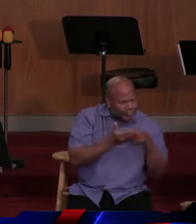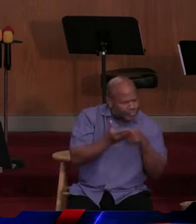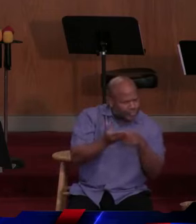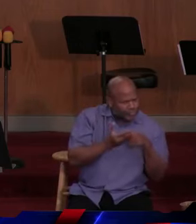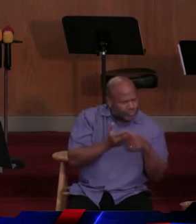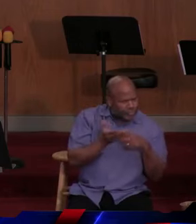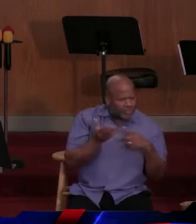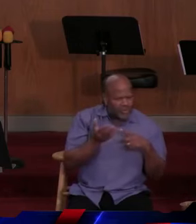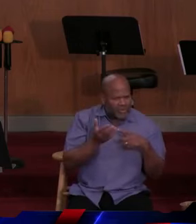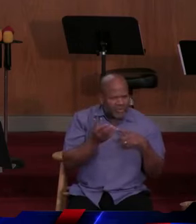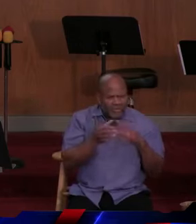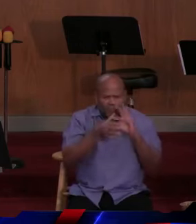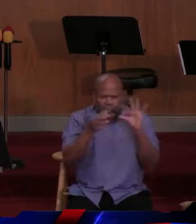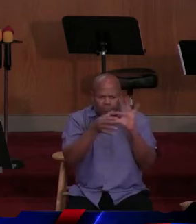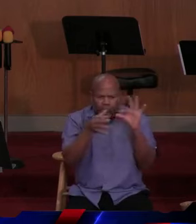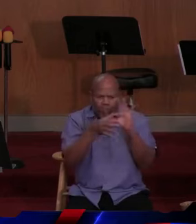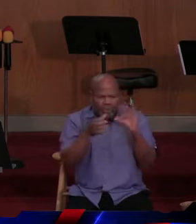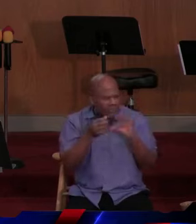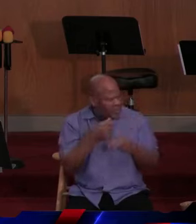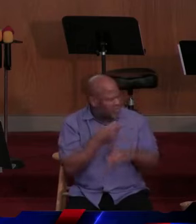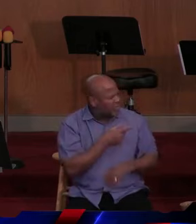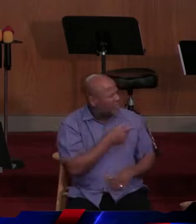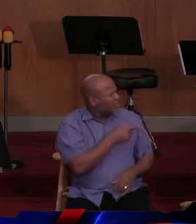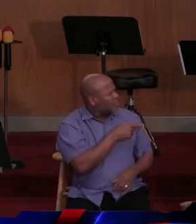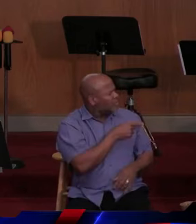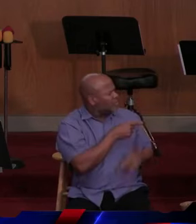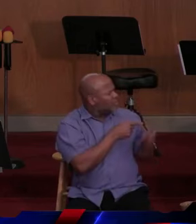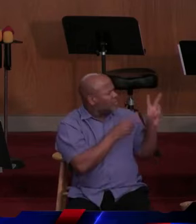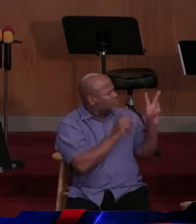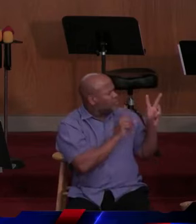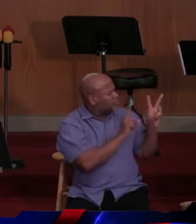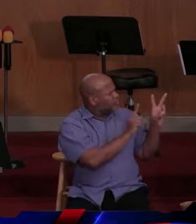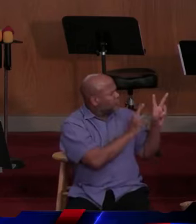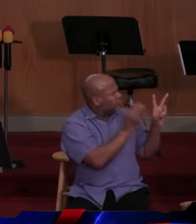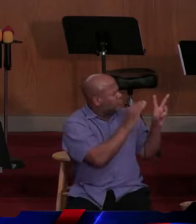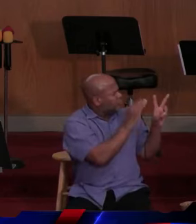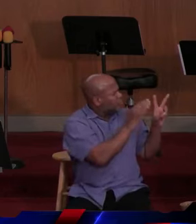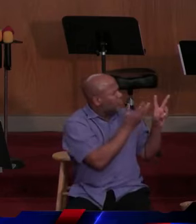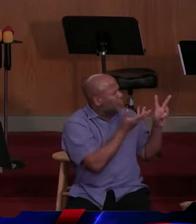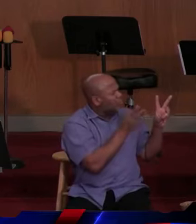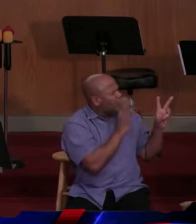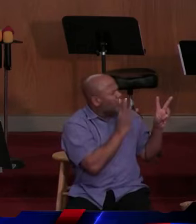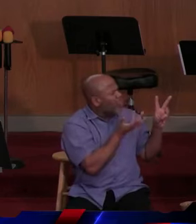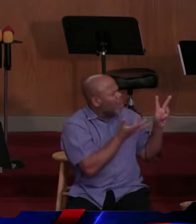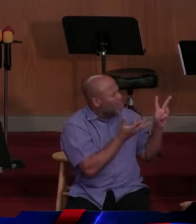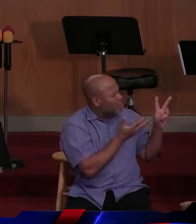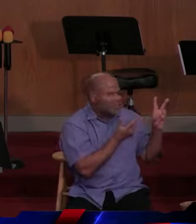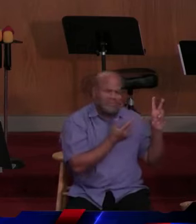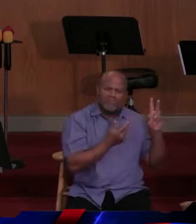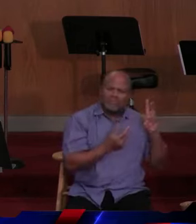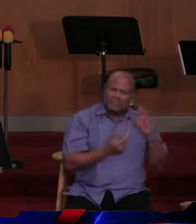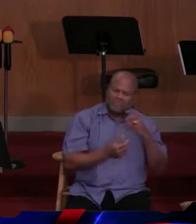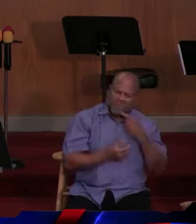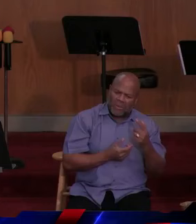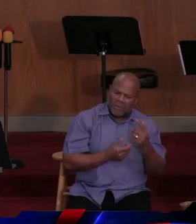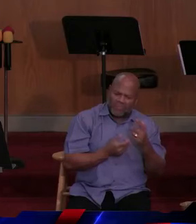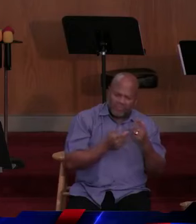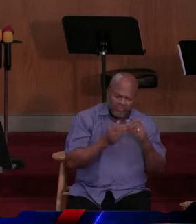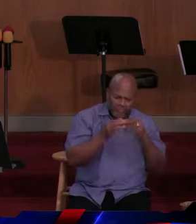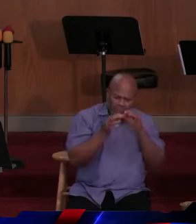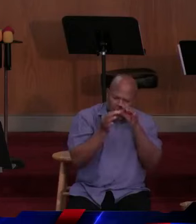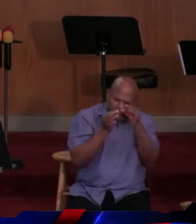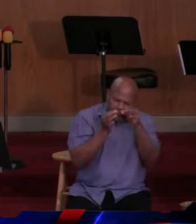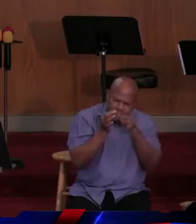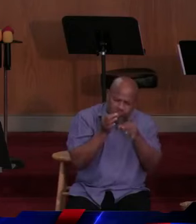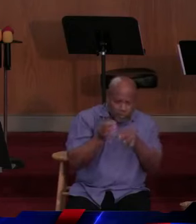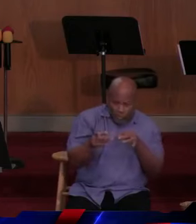y'all talking about as you walk? And they said, and began to spell out,